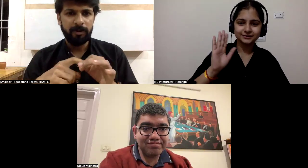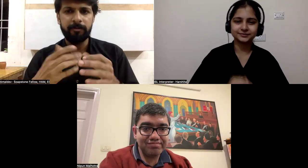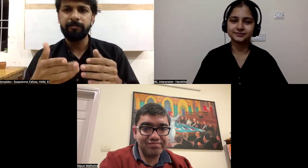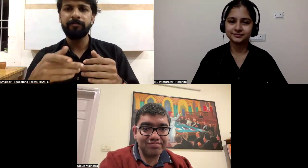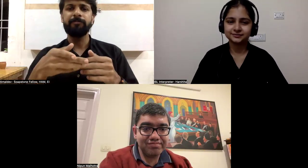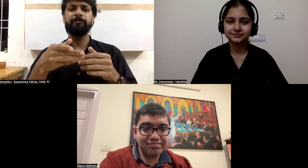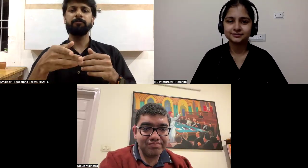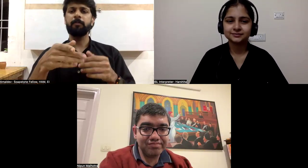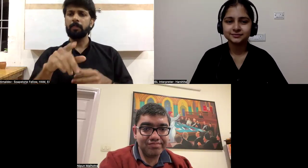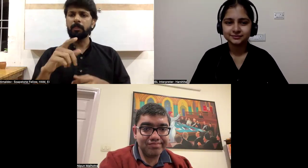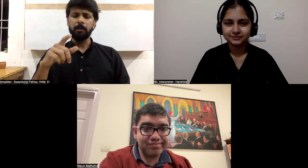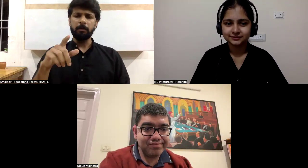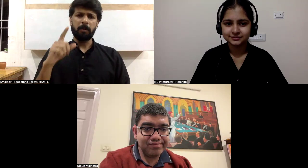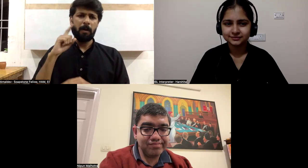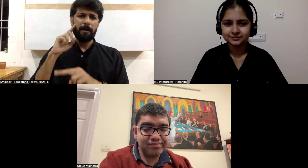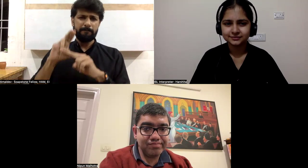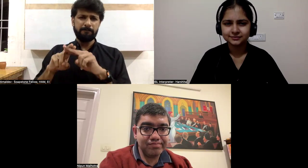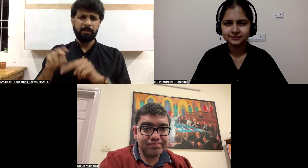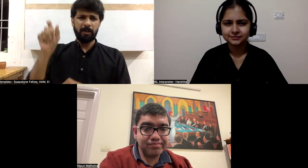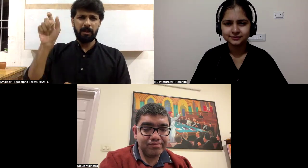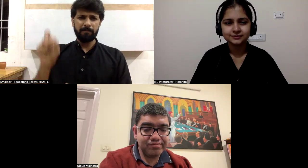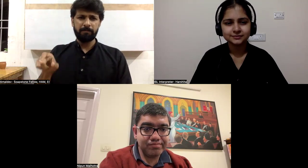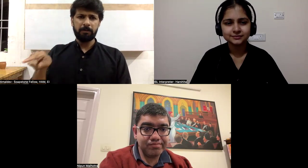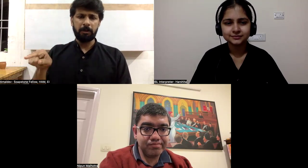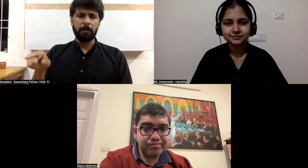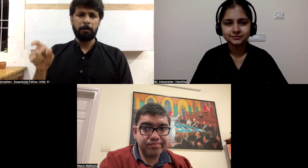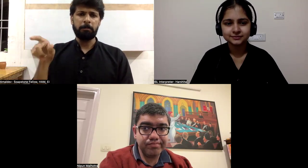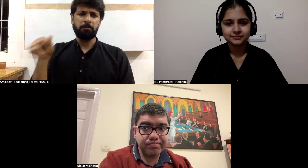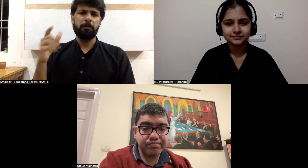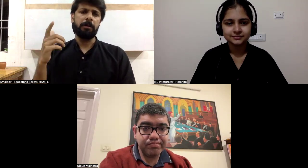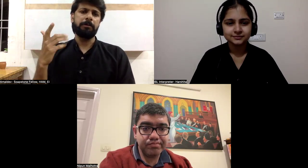That's good. Yes, the next question